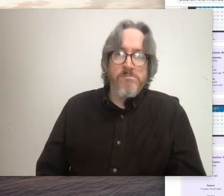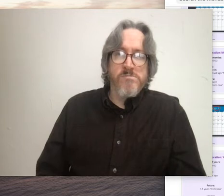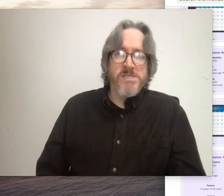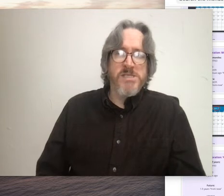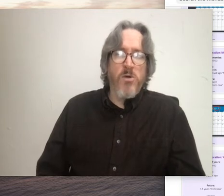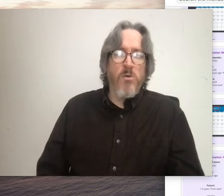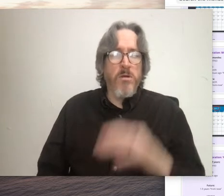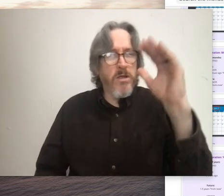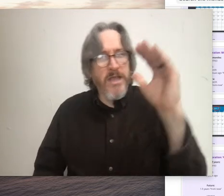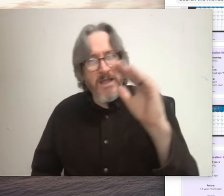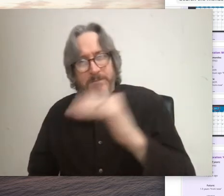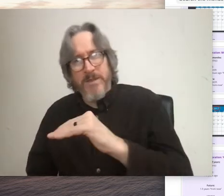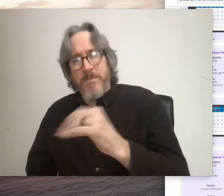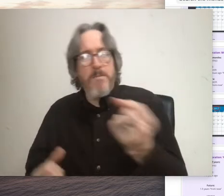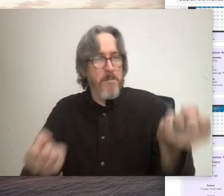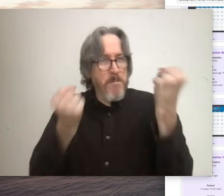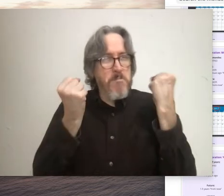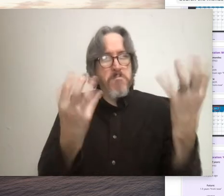So